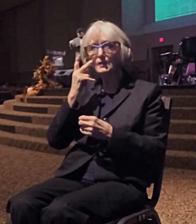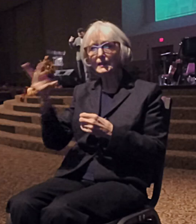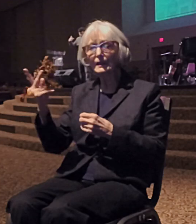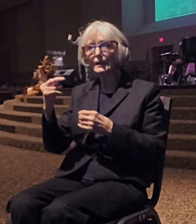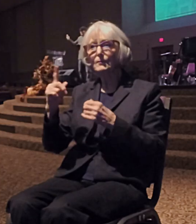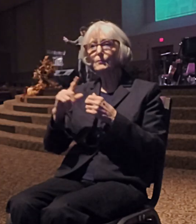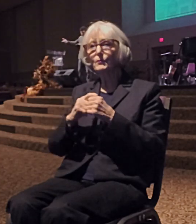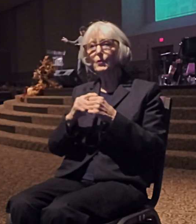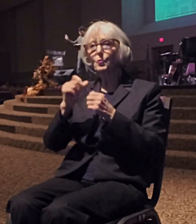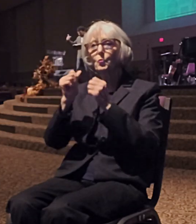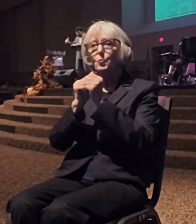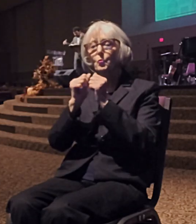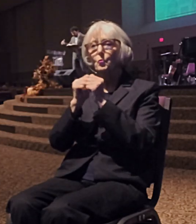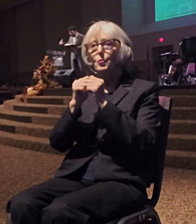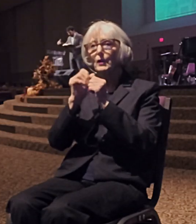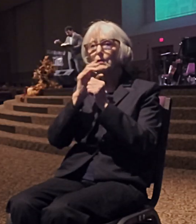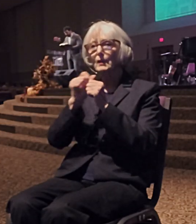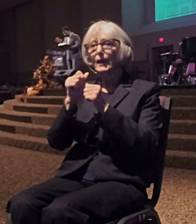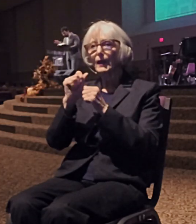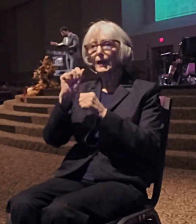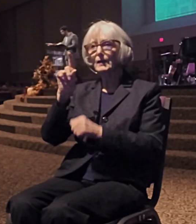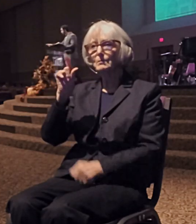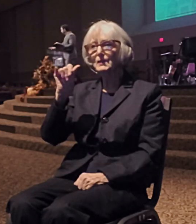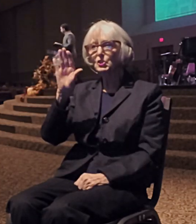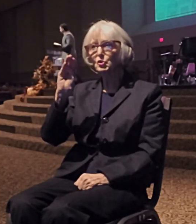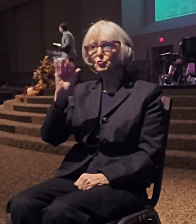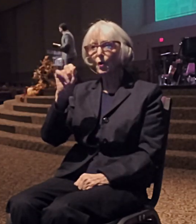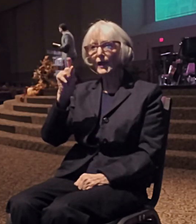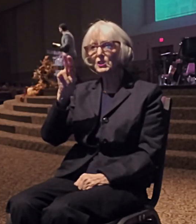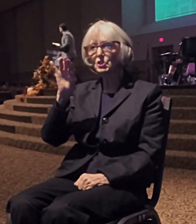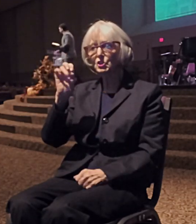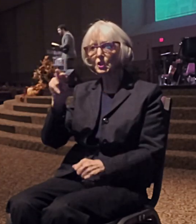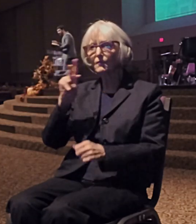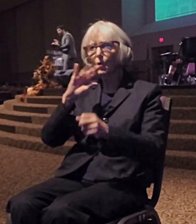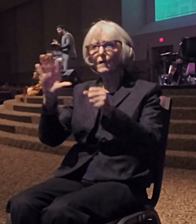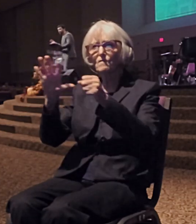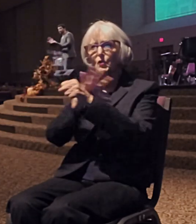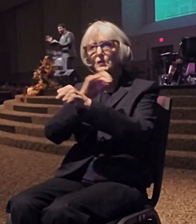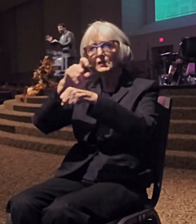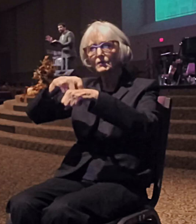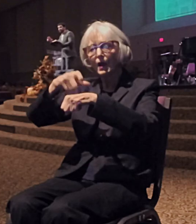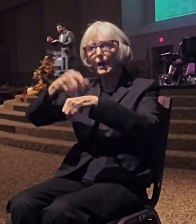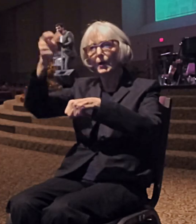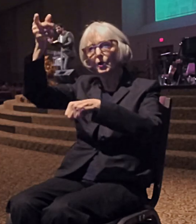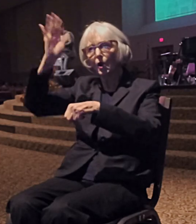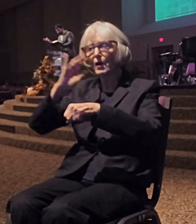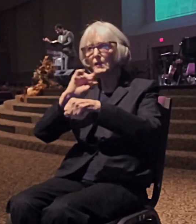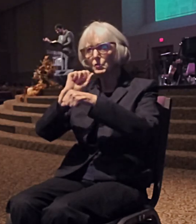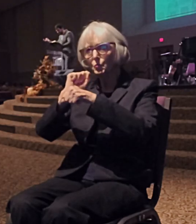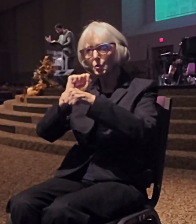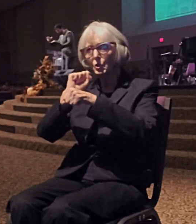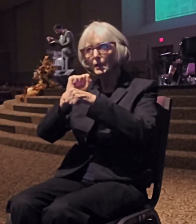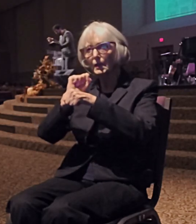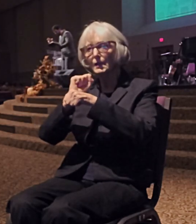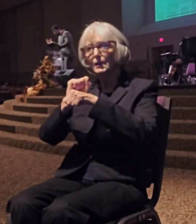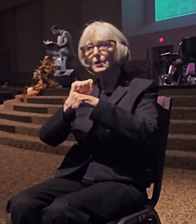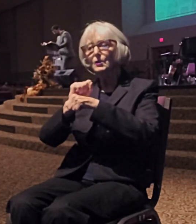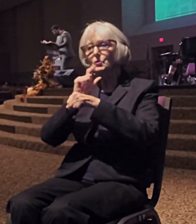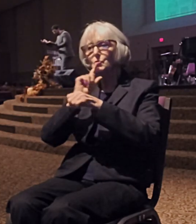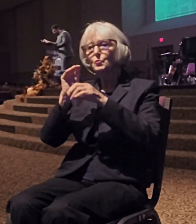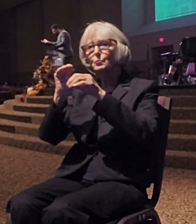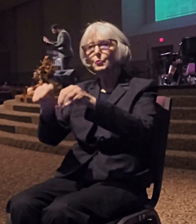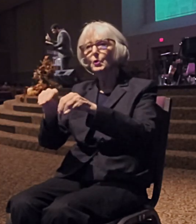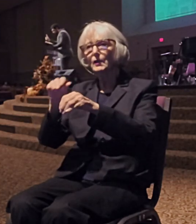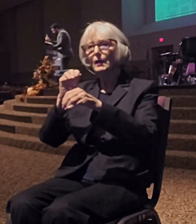is. Verse 10, with a view to an administration suitable for the fullness of times, that God is working to put a plan, to put